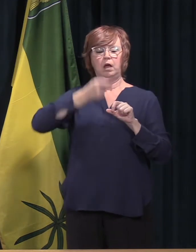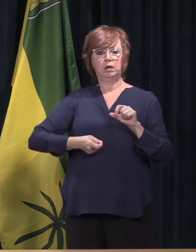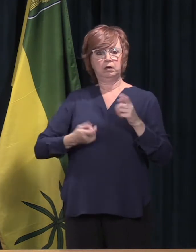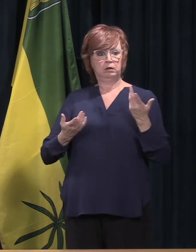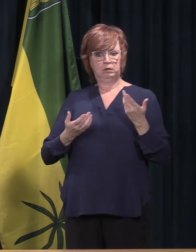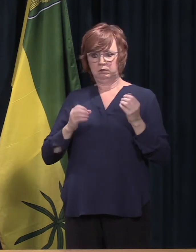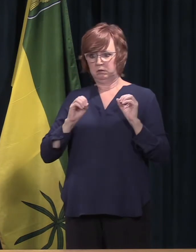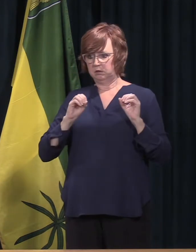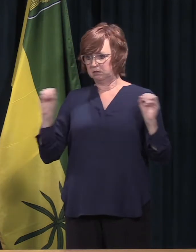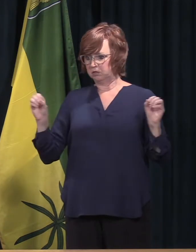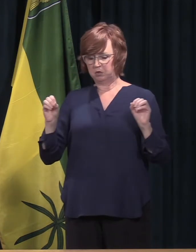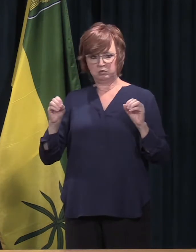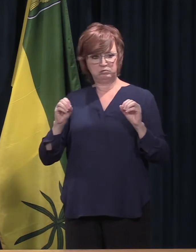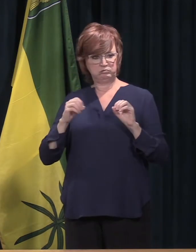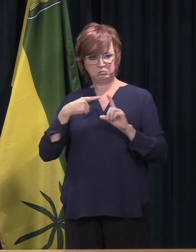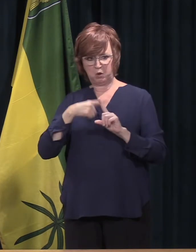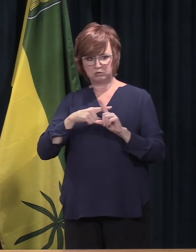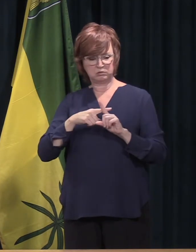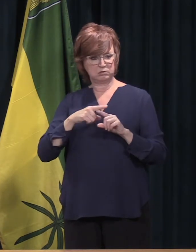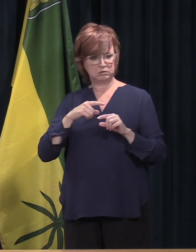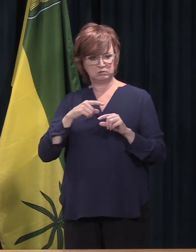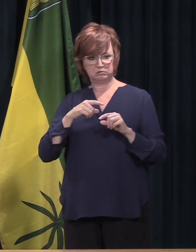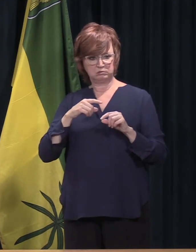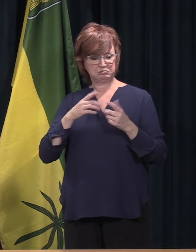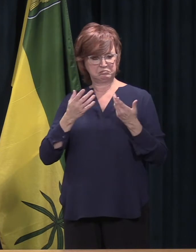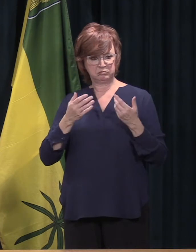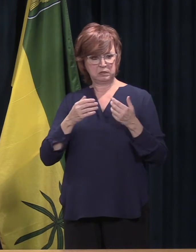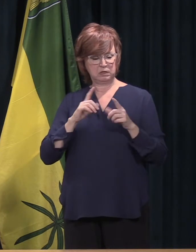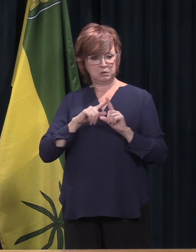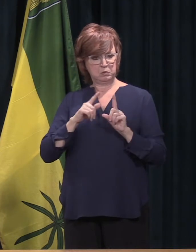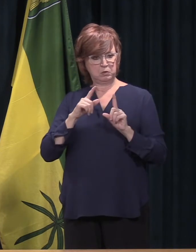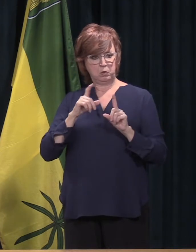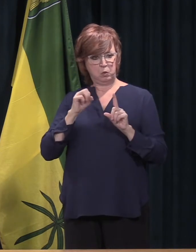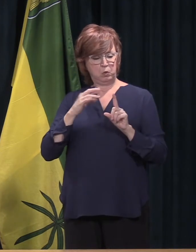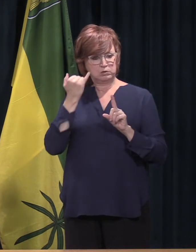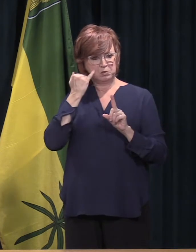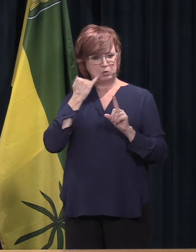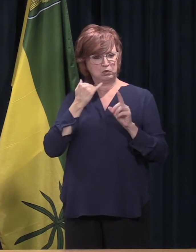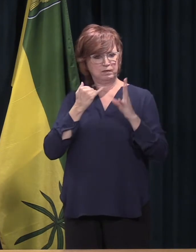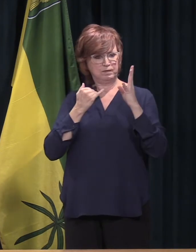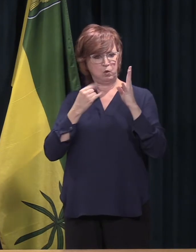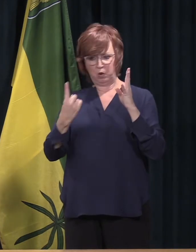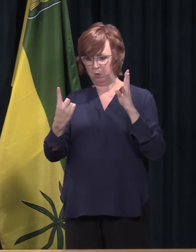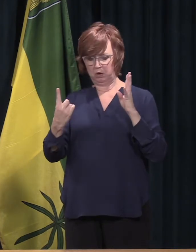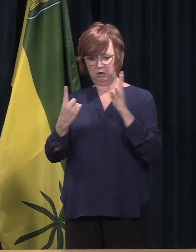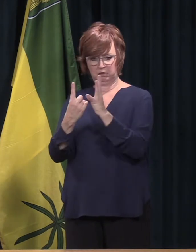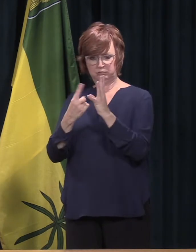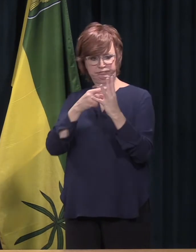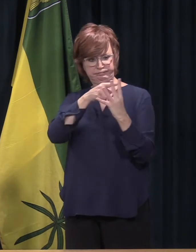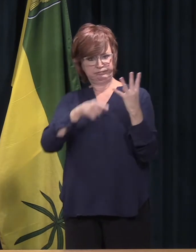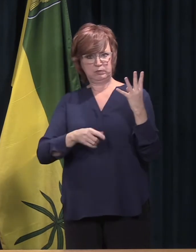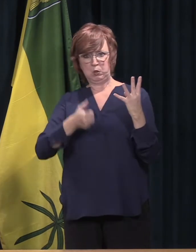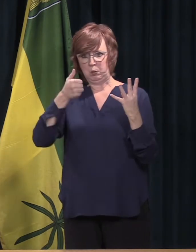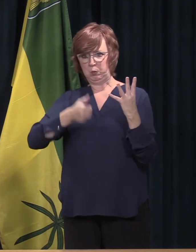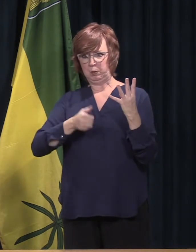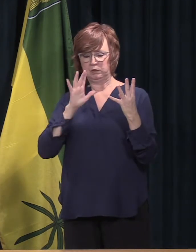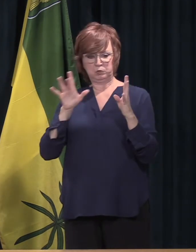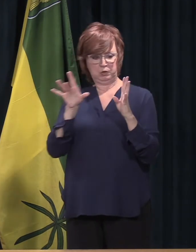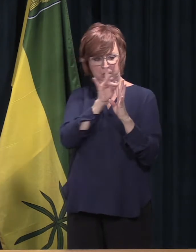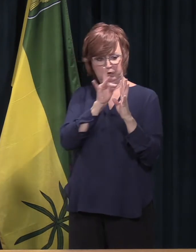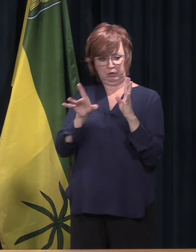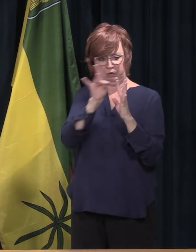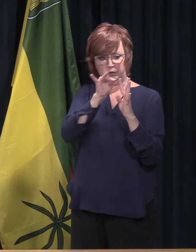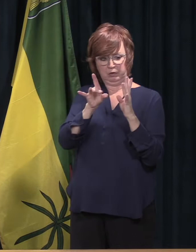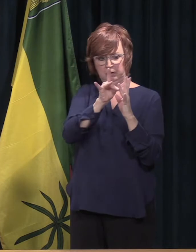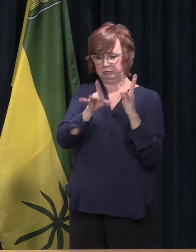those 4 people may be considered close contacts, because but you can't predict who will actually get infected. It's